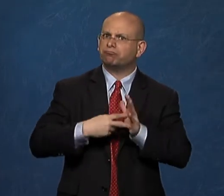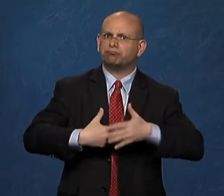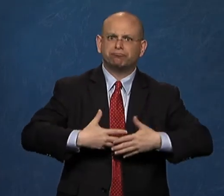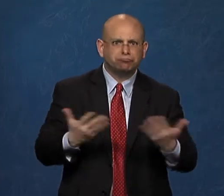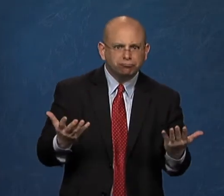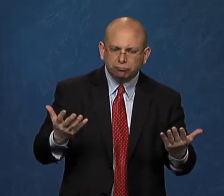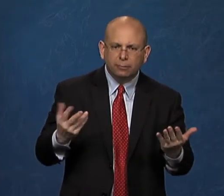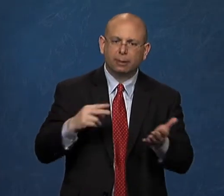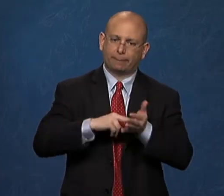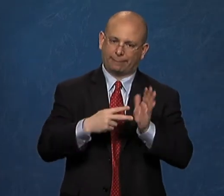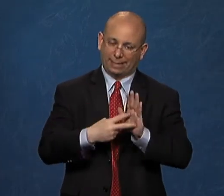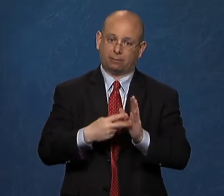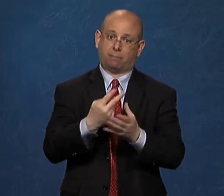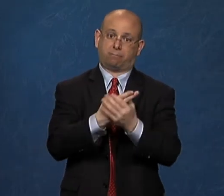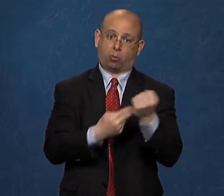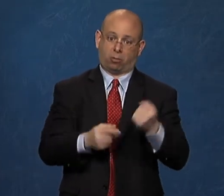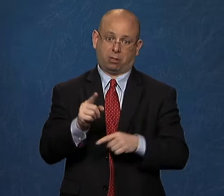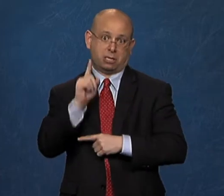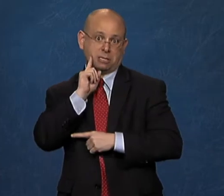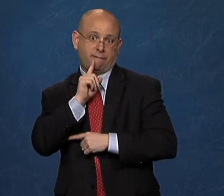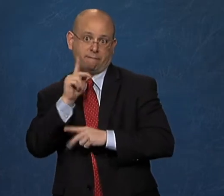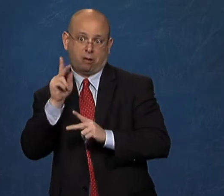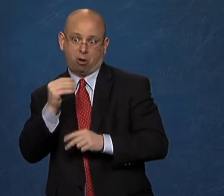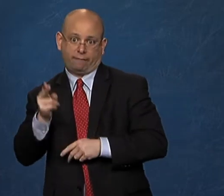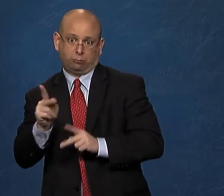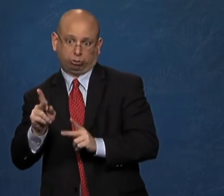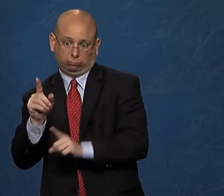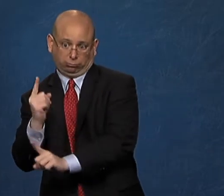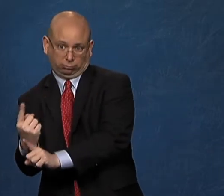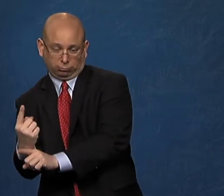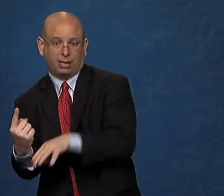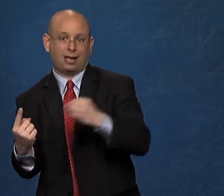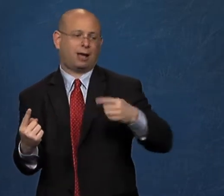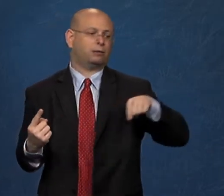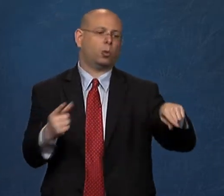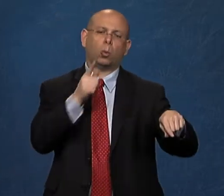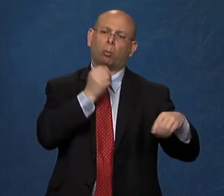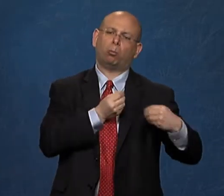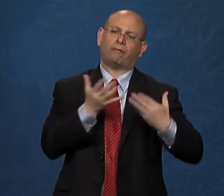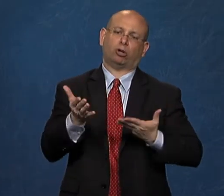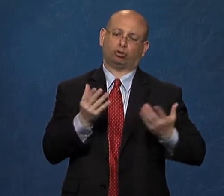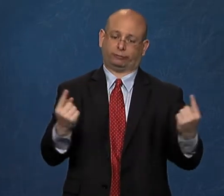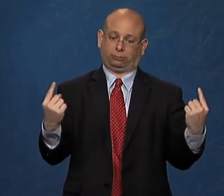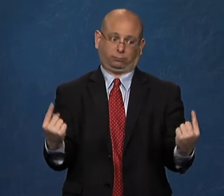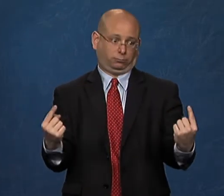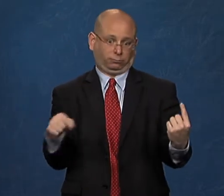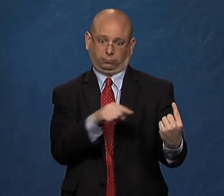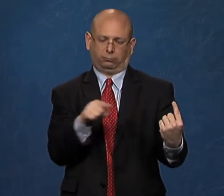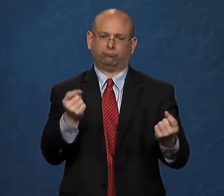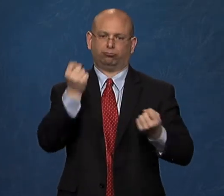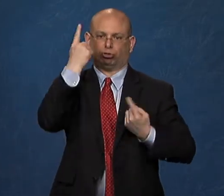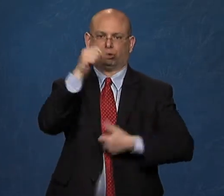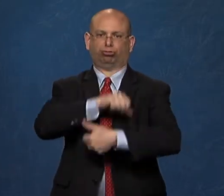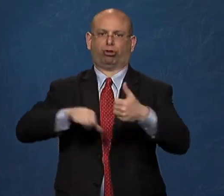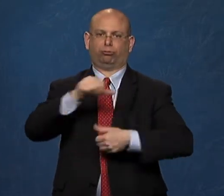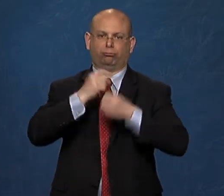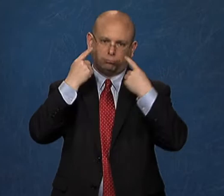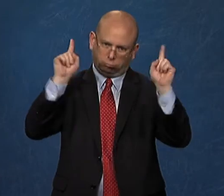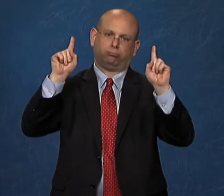these titles pertain to effective communication being provided. So for the deaf and hard of hearing person, those services have to be provided so